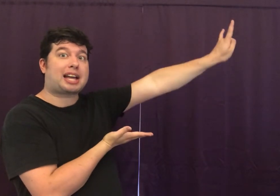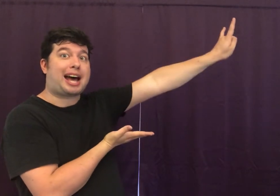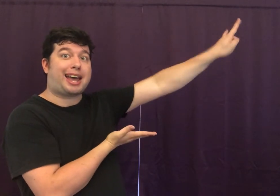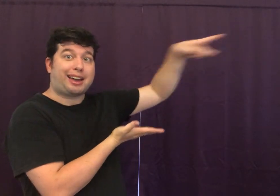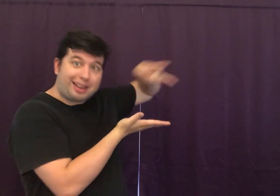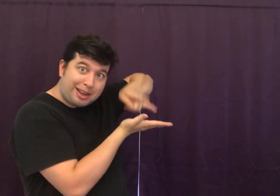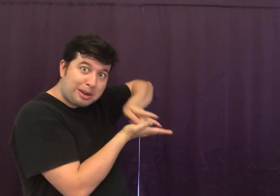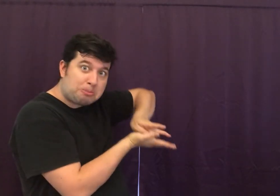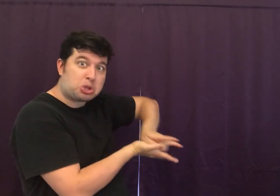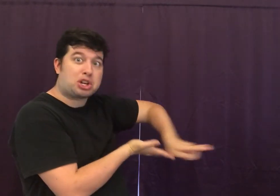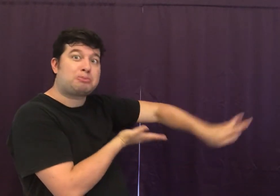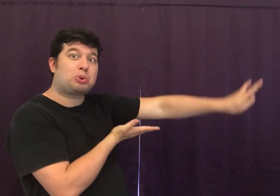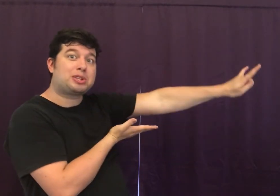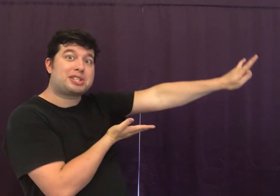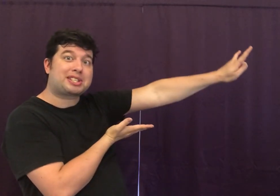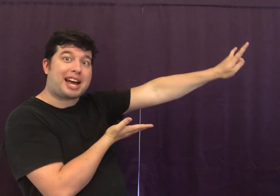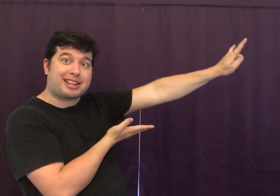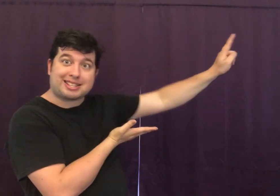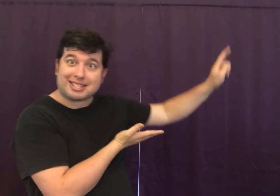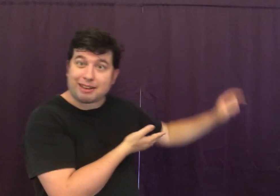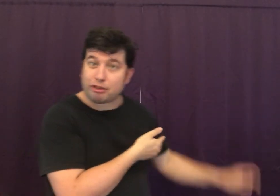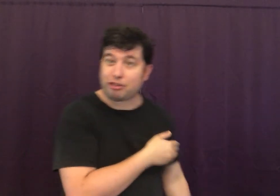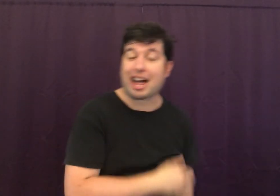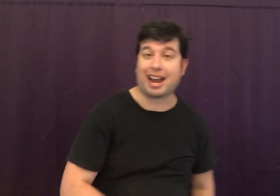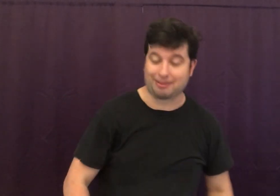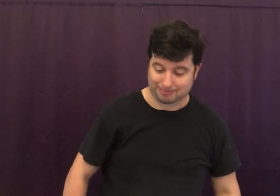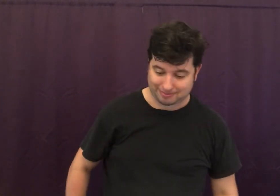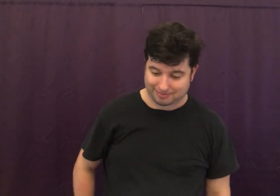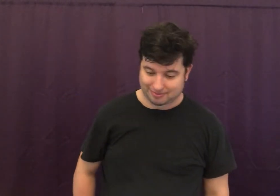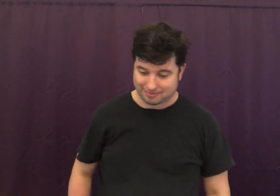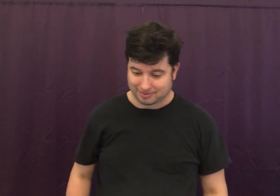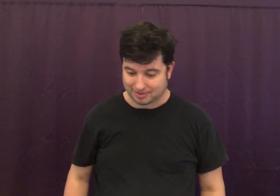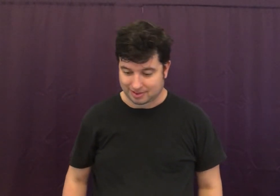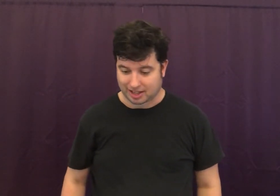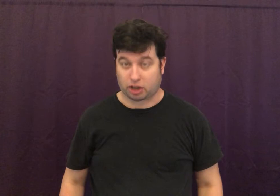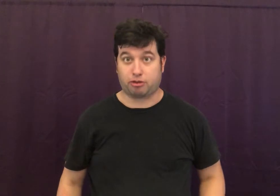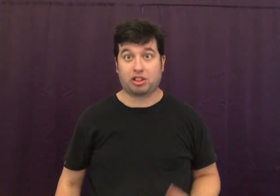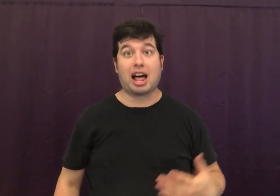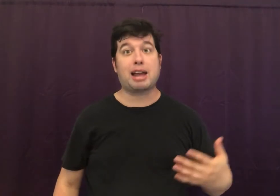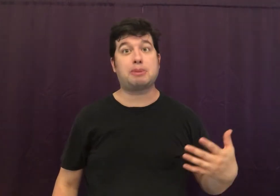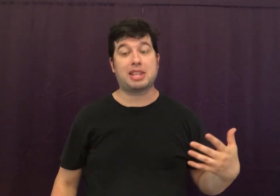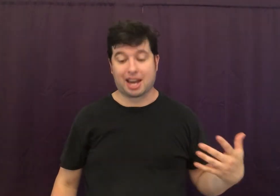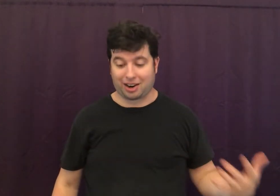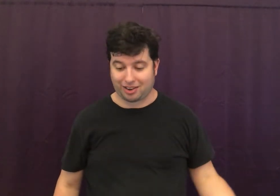sky. Push up towards the sky. That's the sign for fly. Like you fly up in the air.